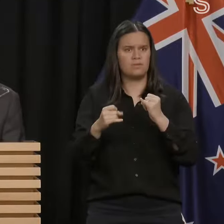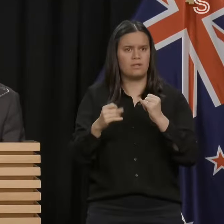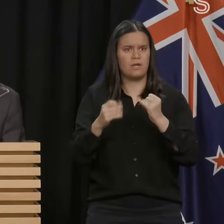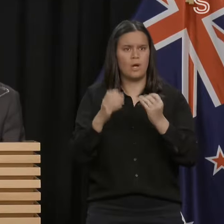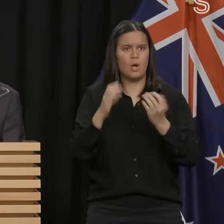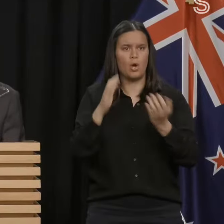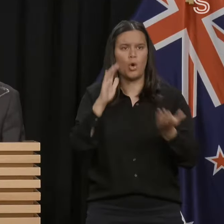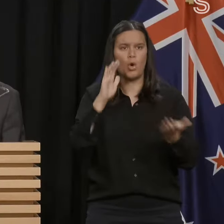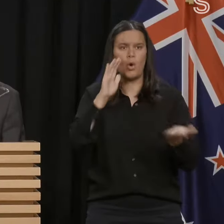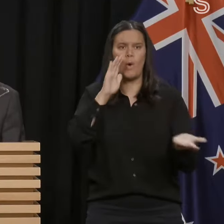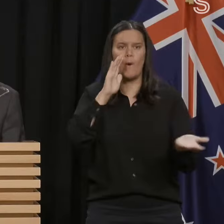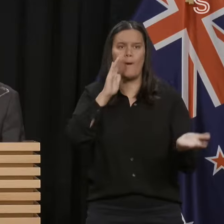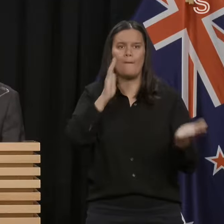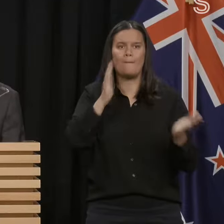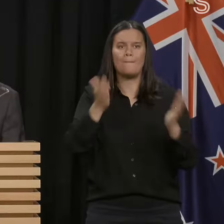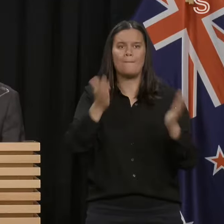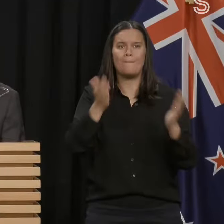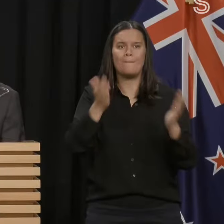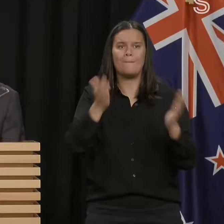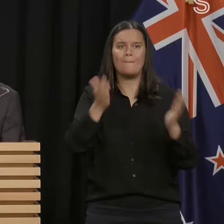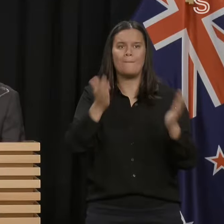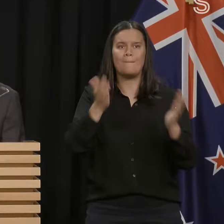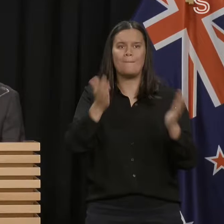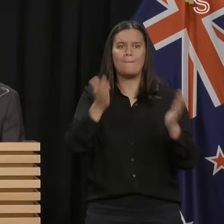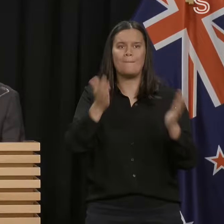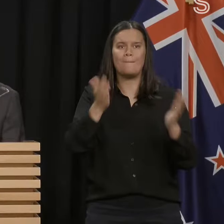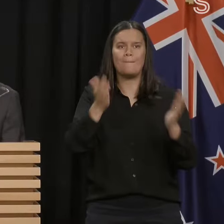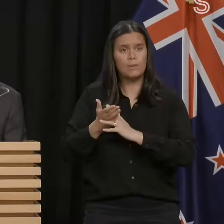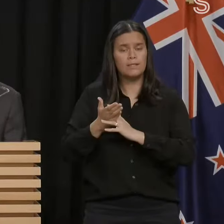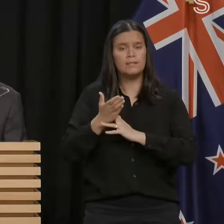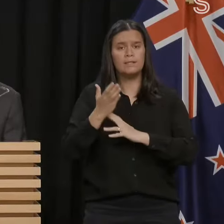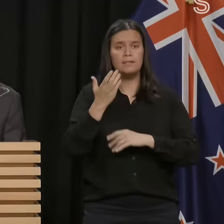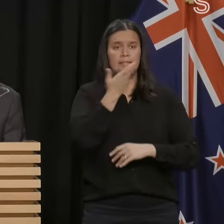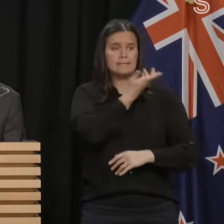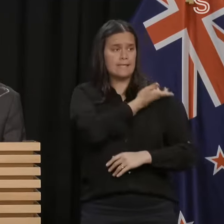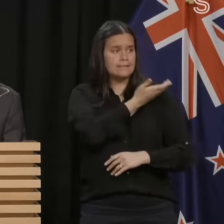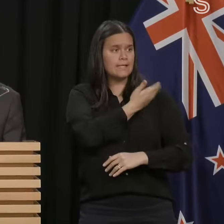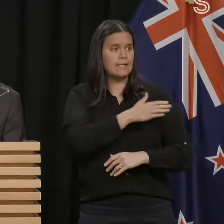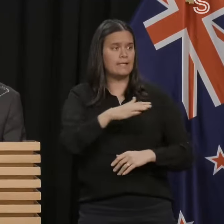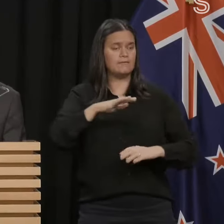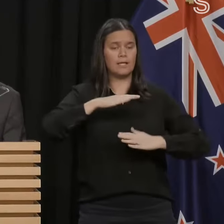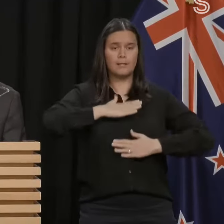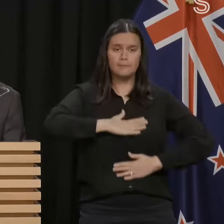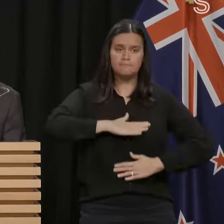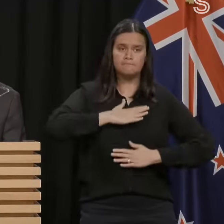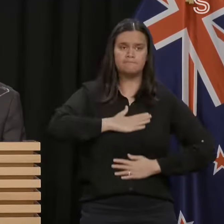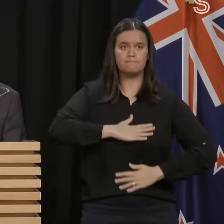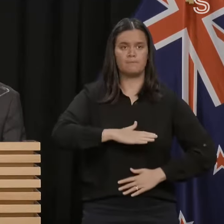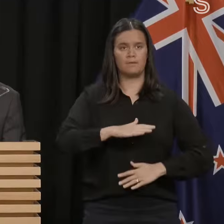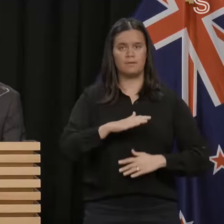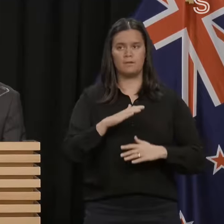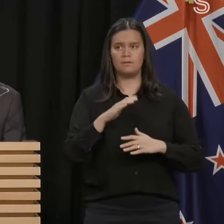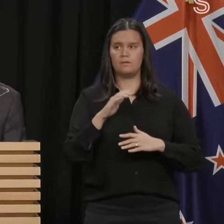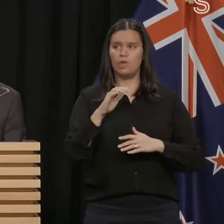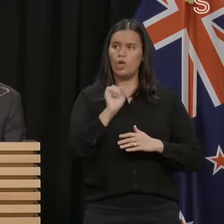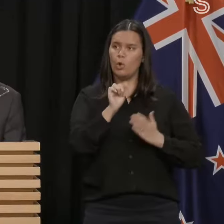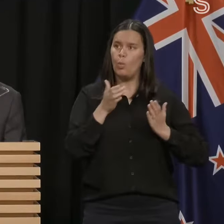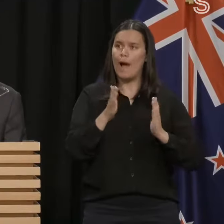Minister has faced during their time in office. And I think that Jacinda led us through all of those with dignity, with